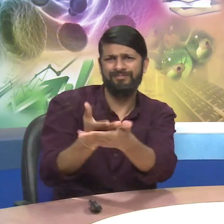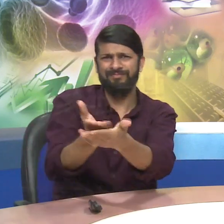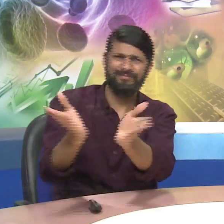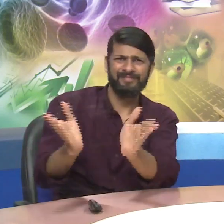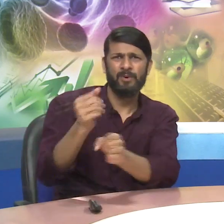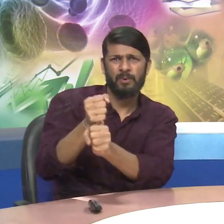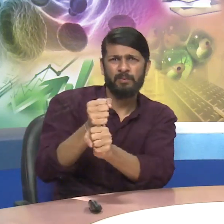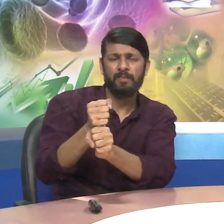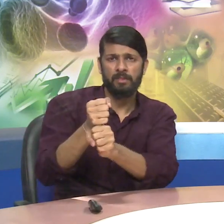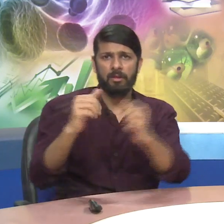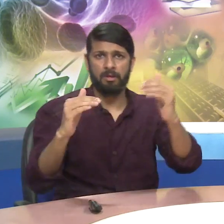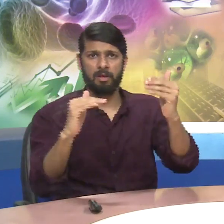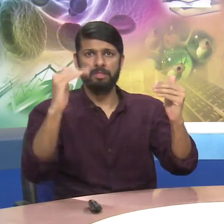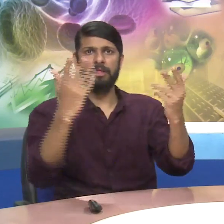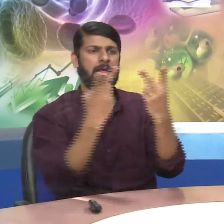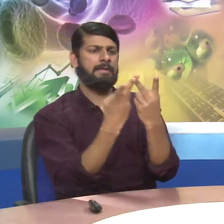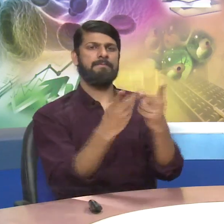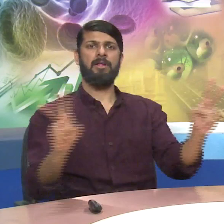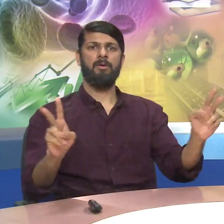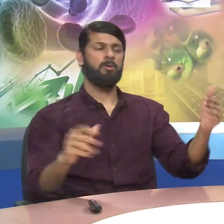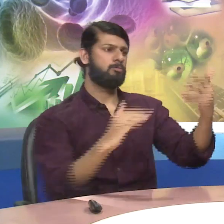between the government and the citizens.